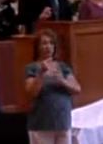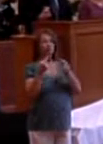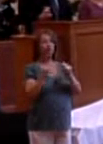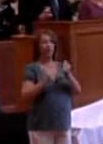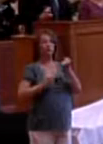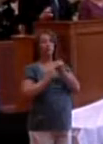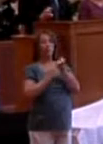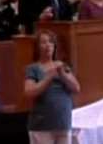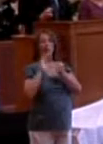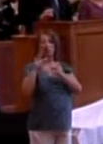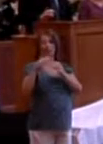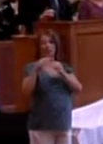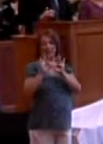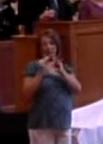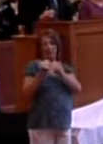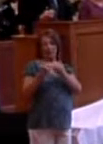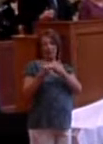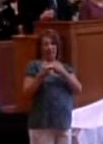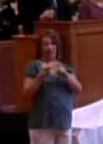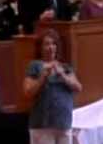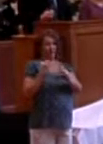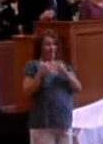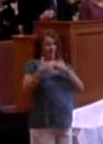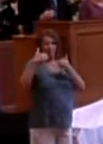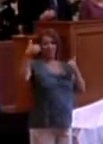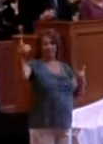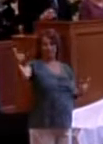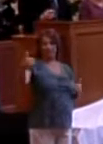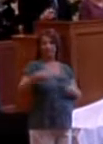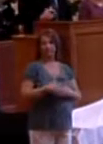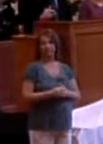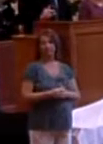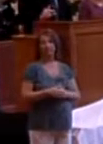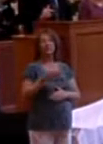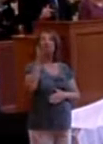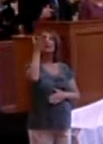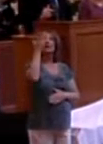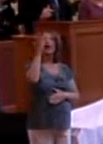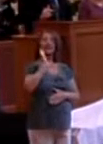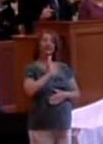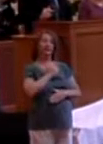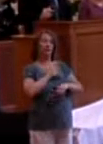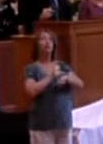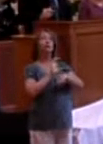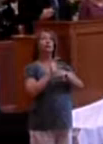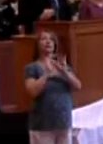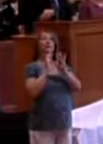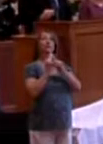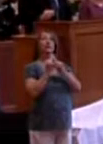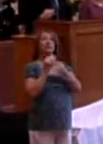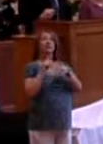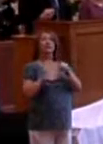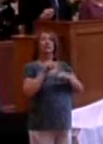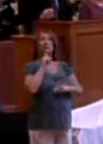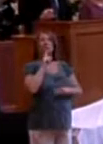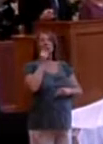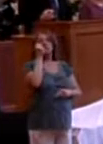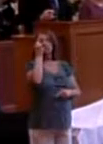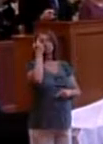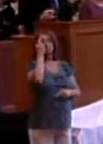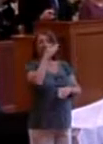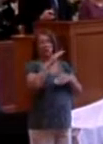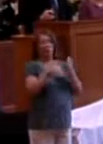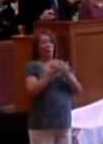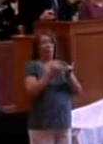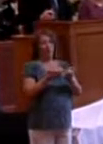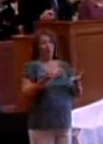them from away and be a support to them. God, as our church family doesn't really grasp the whole thing, let us